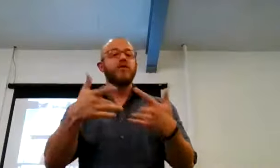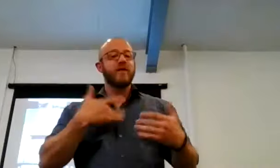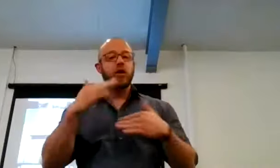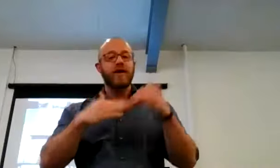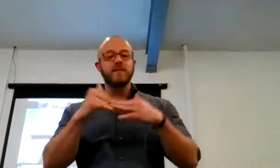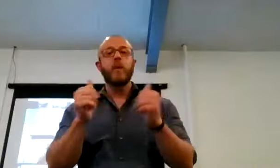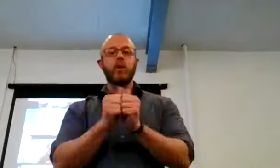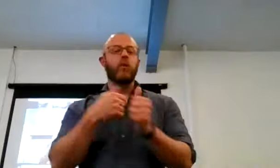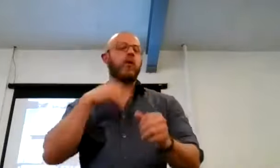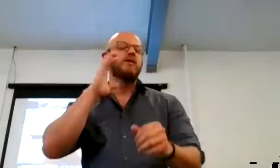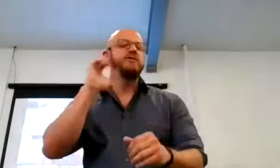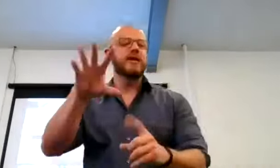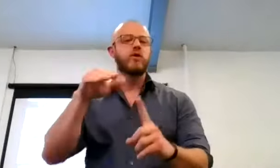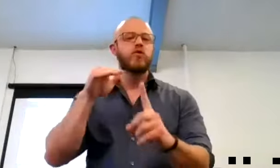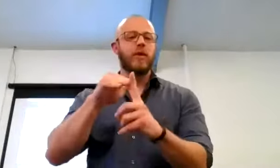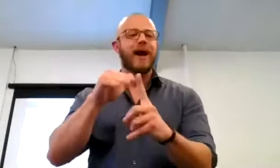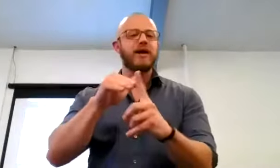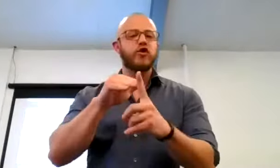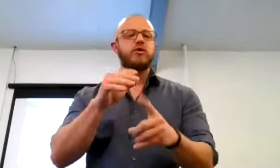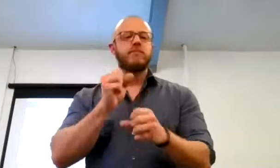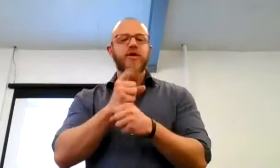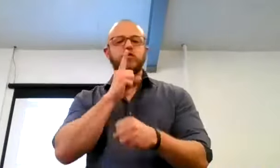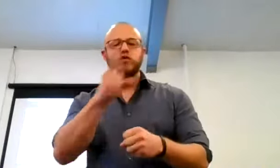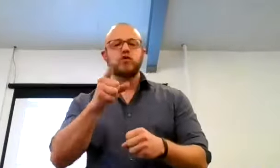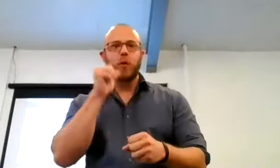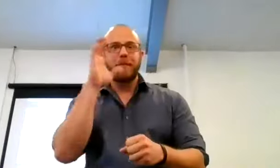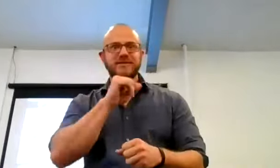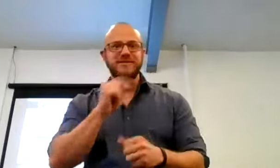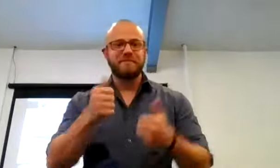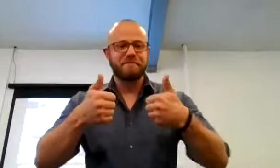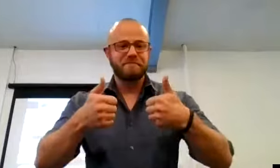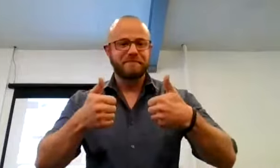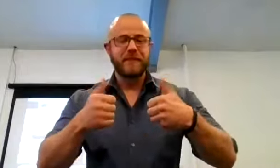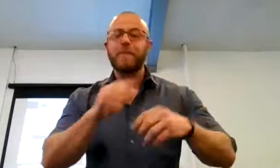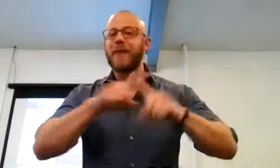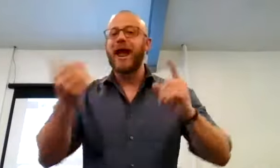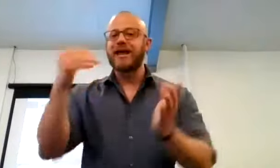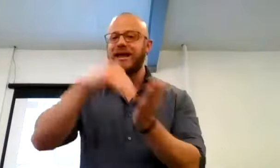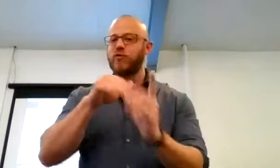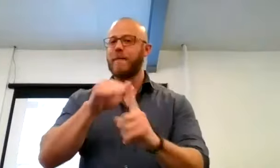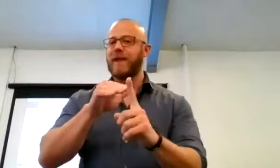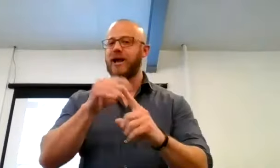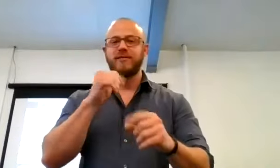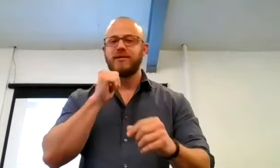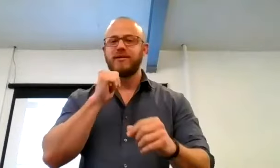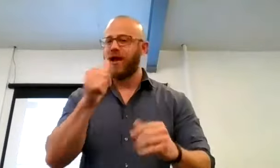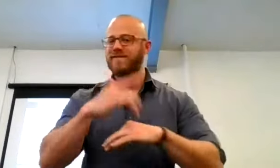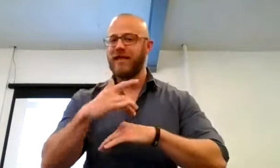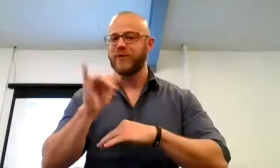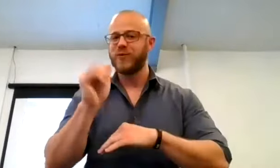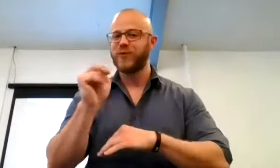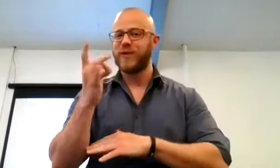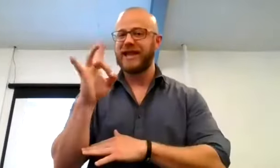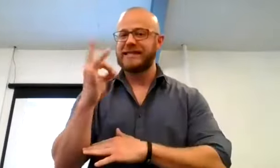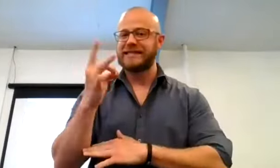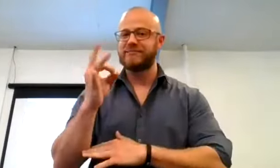as well. Whatever y'all feel comfortable with, we will definitely send out a reminder to make sure you guys don't miss it, okay? But again, remember